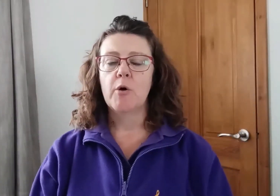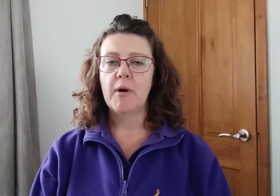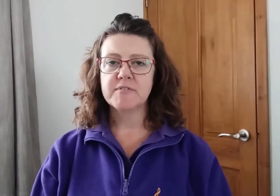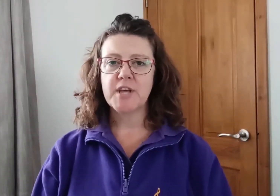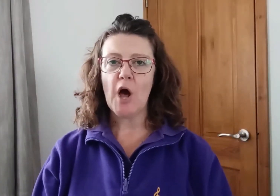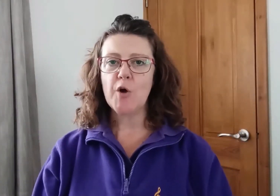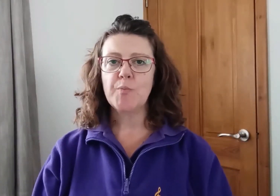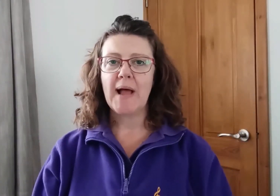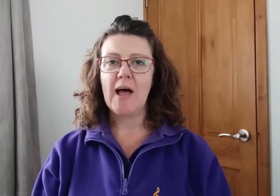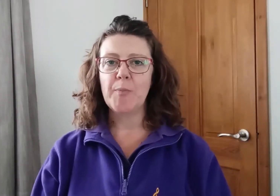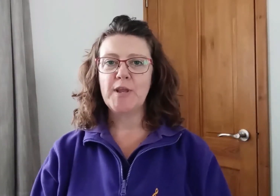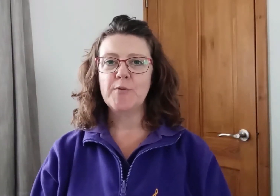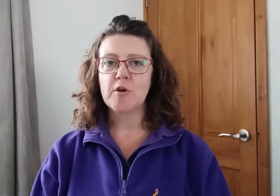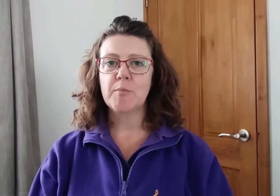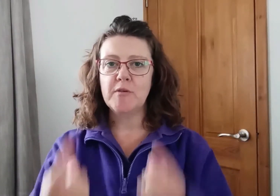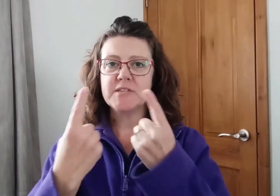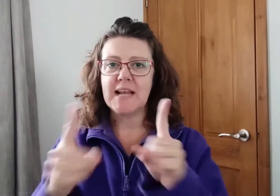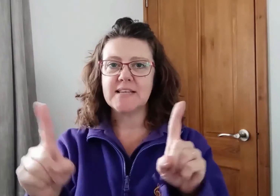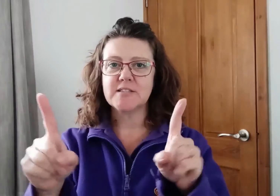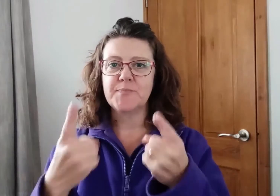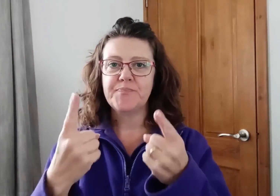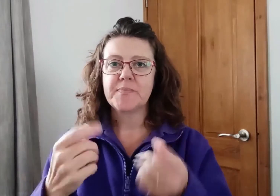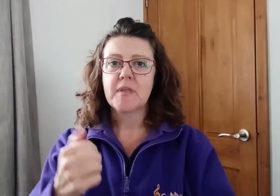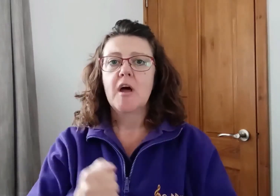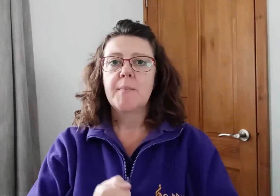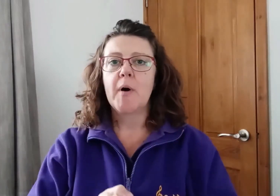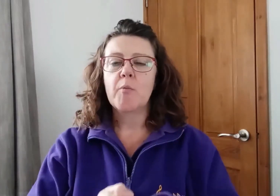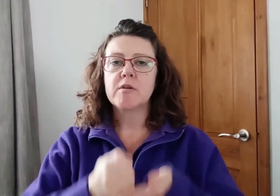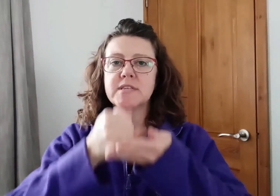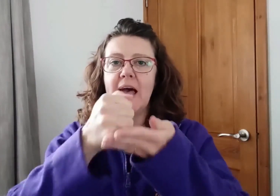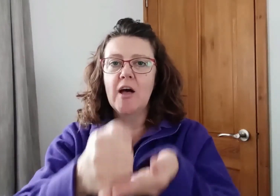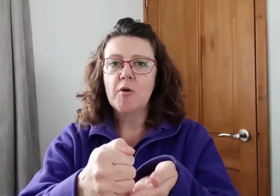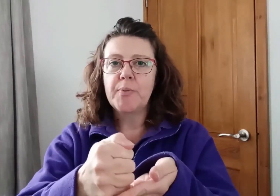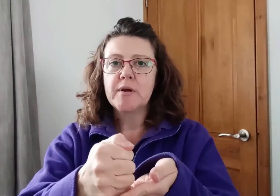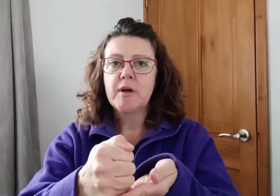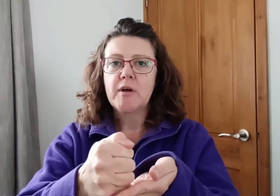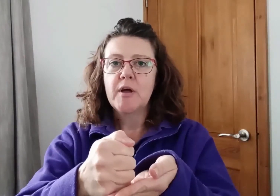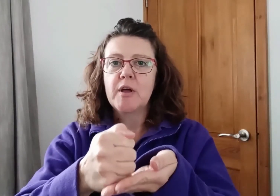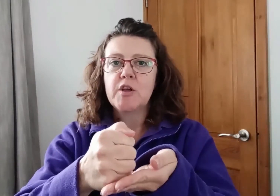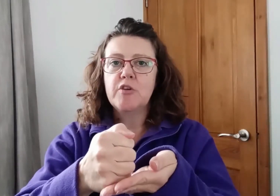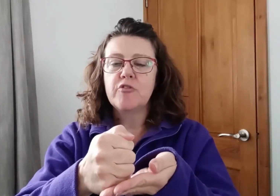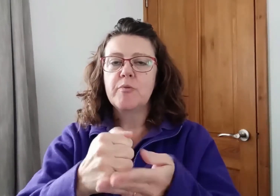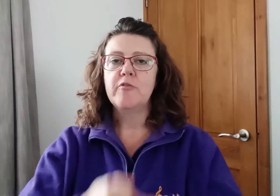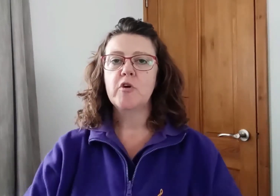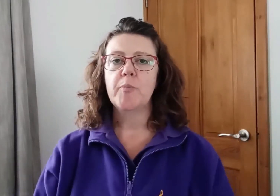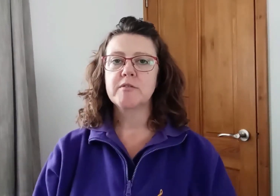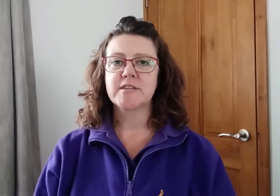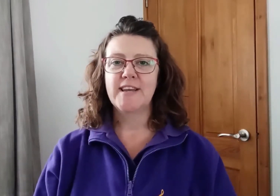whoever's at home helping you with your music lesson might want to help you to move your body as